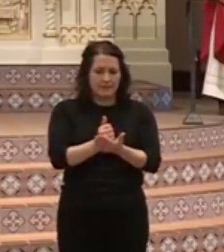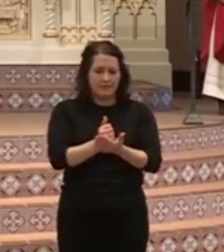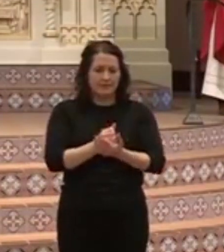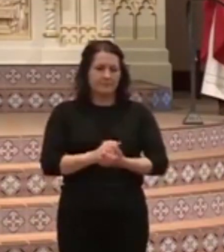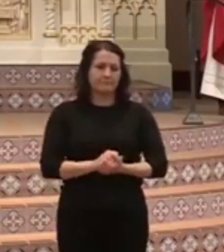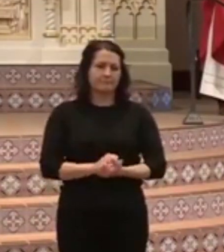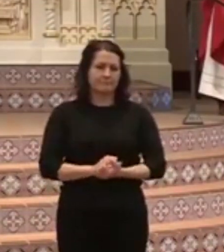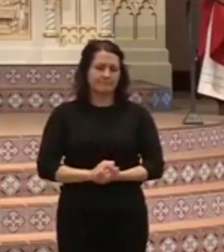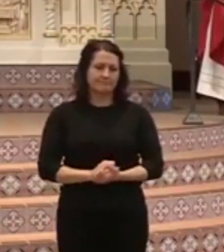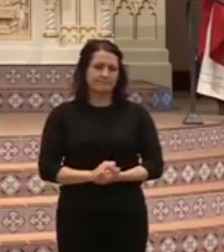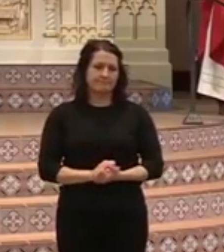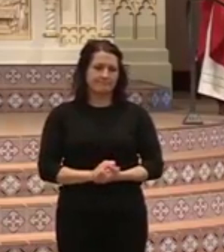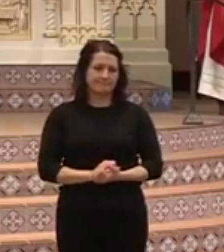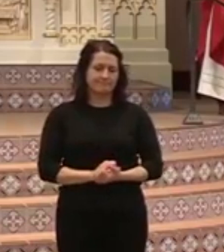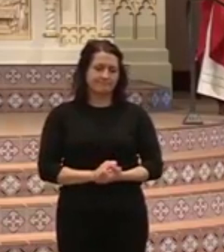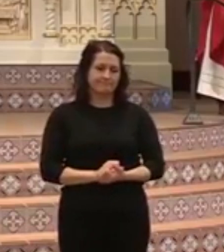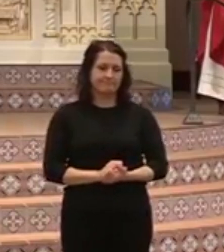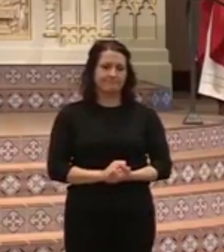Amen.